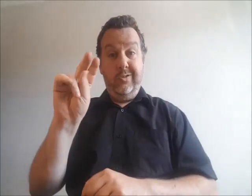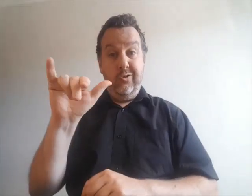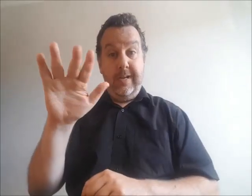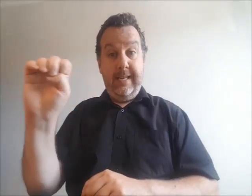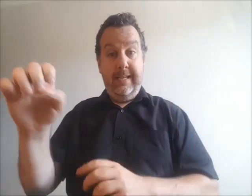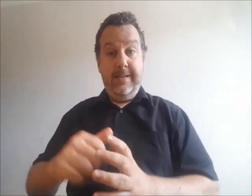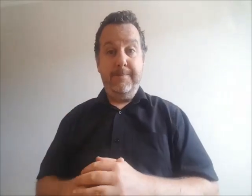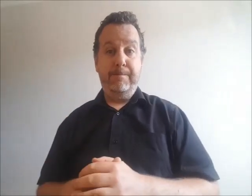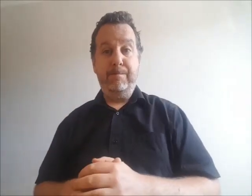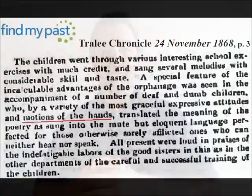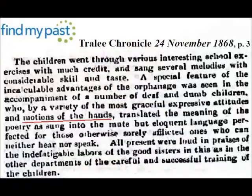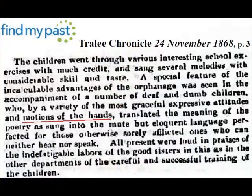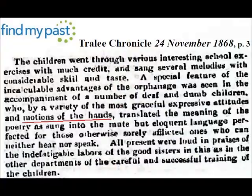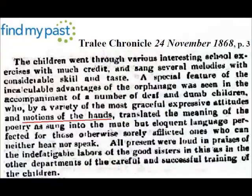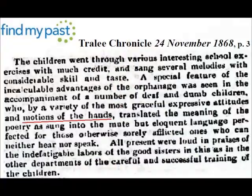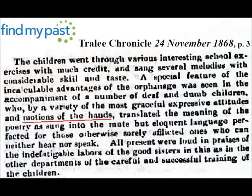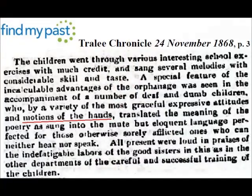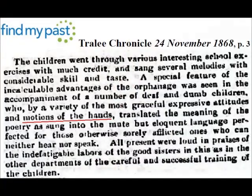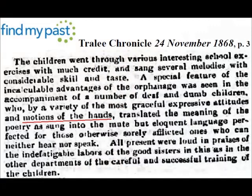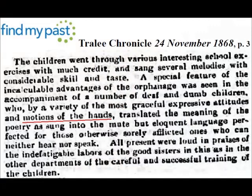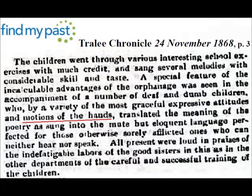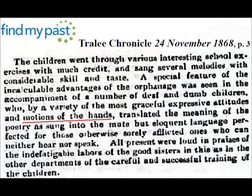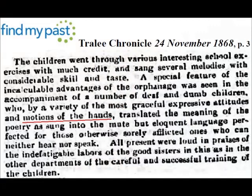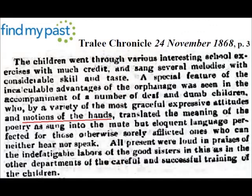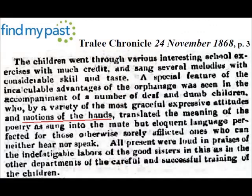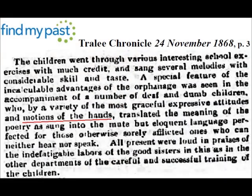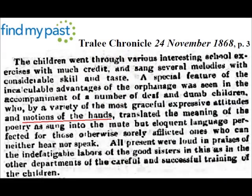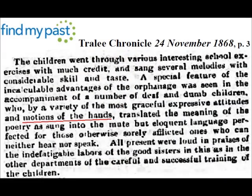would sign what was being sung in sign language.